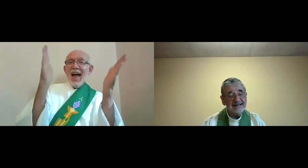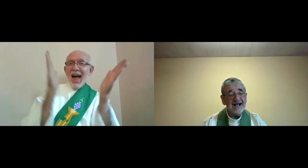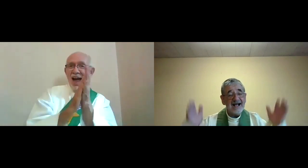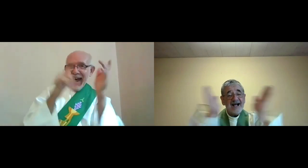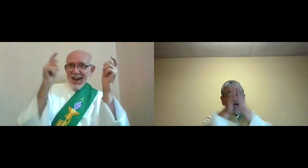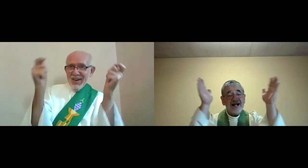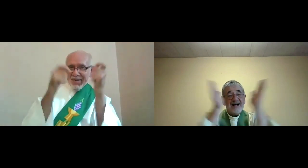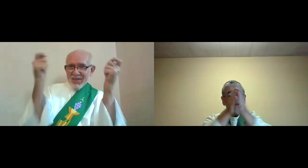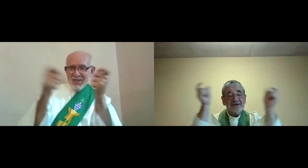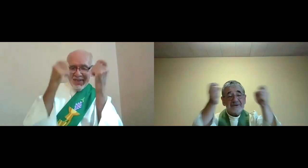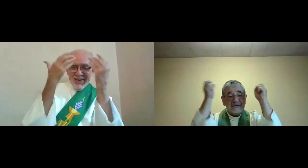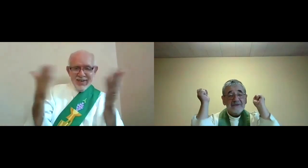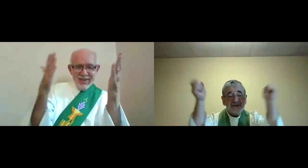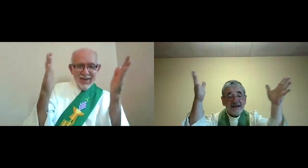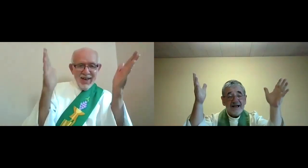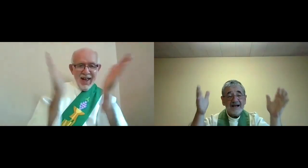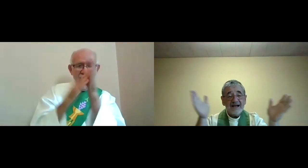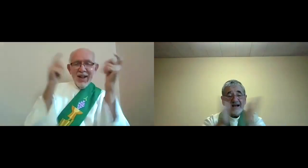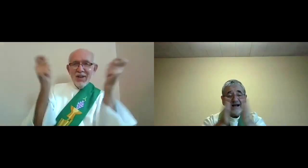Join me. Alleluia.